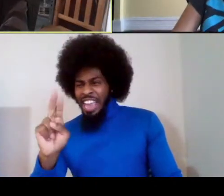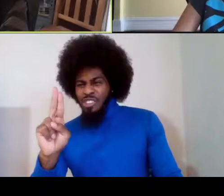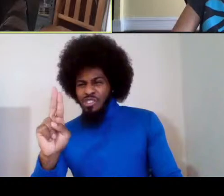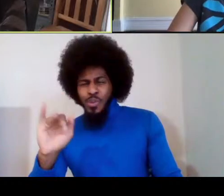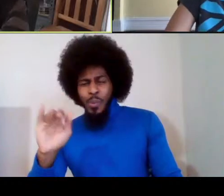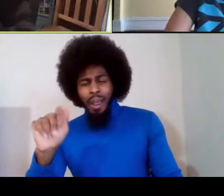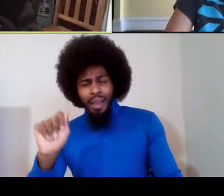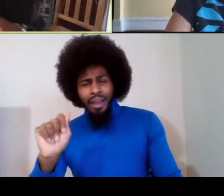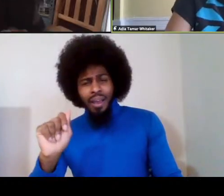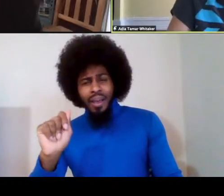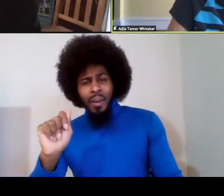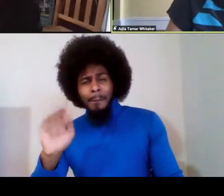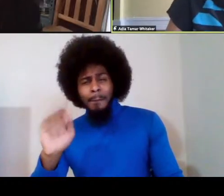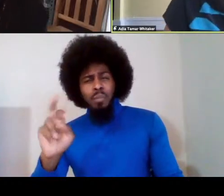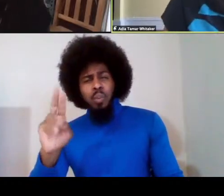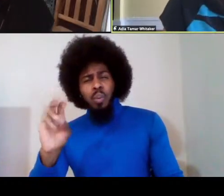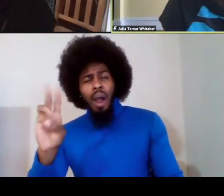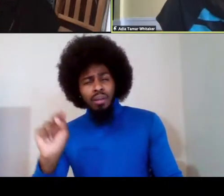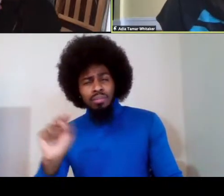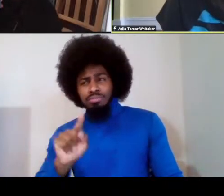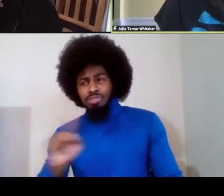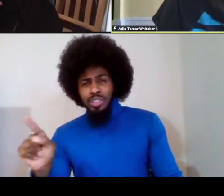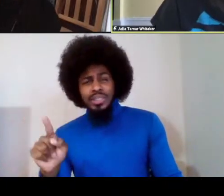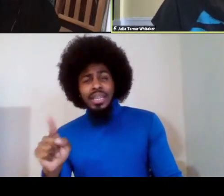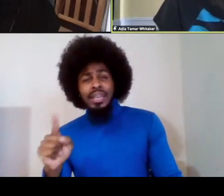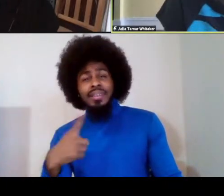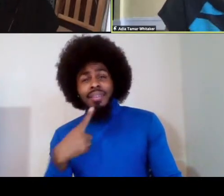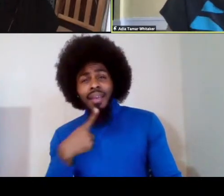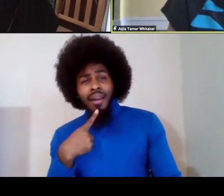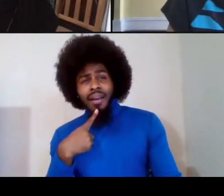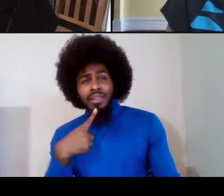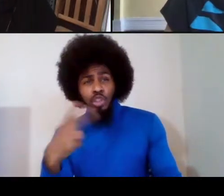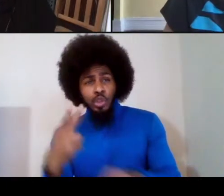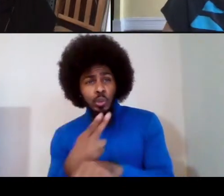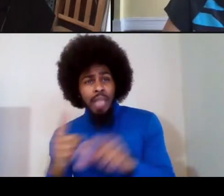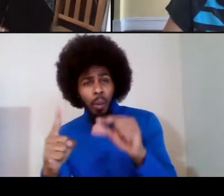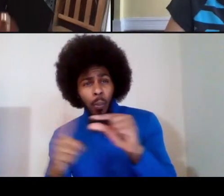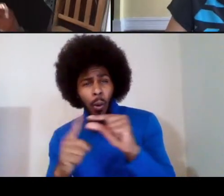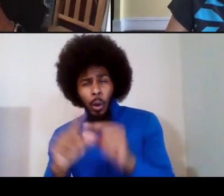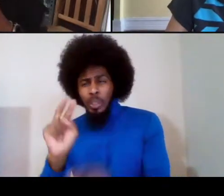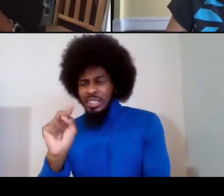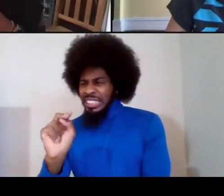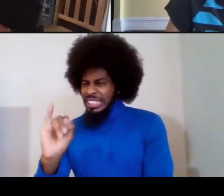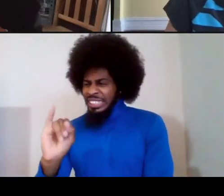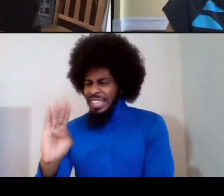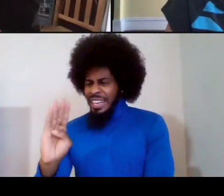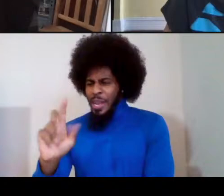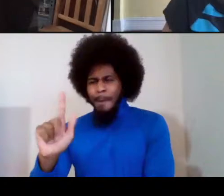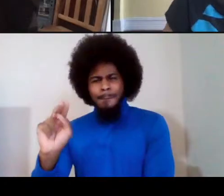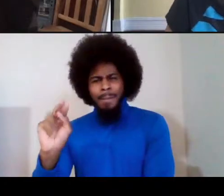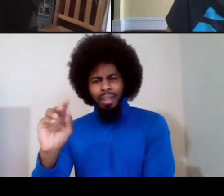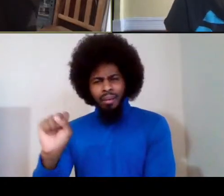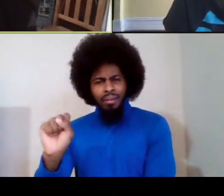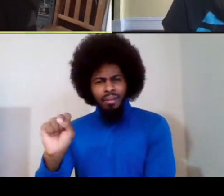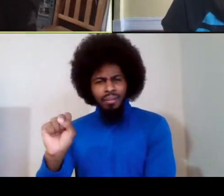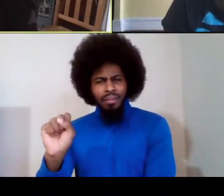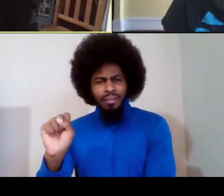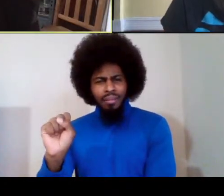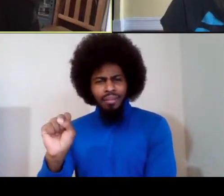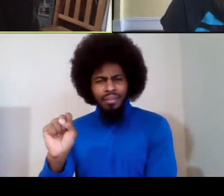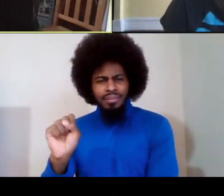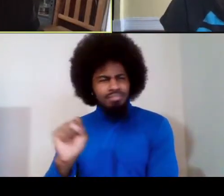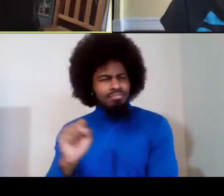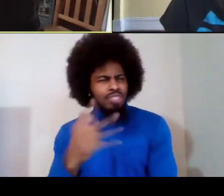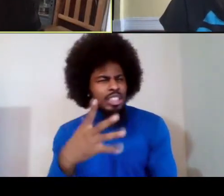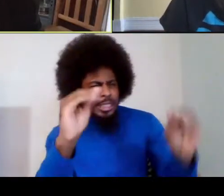Niblings. Adrienne Marie Brown. She be talking about the niblings. Can you educate me just a little bit? Super simple. A